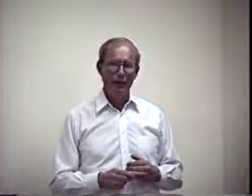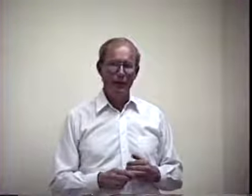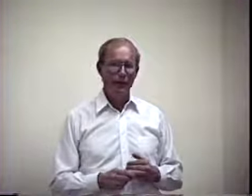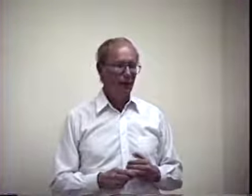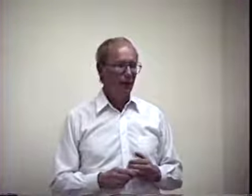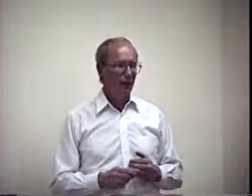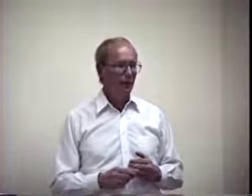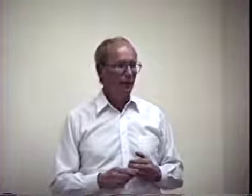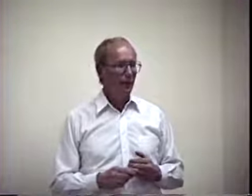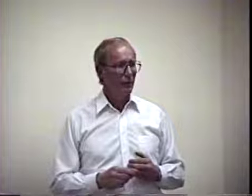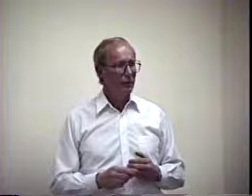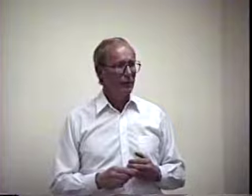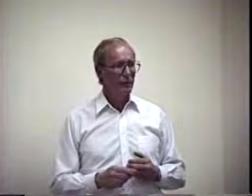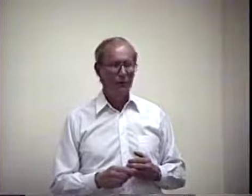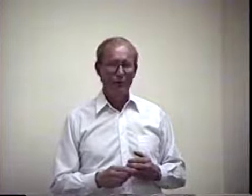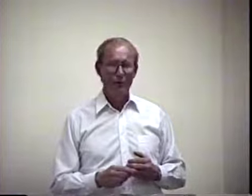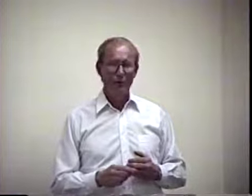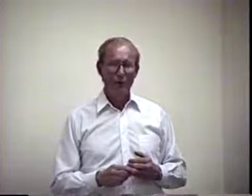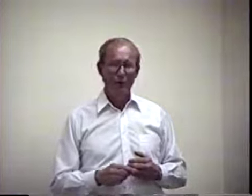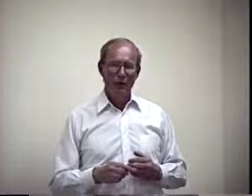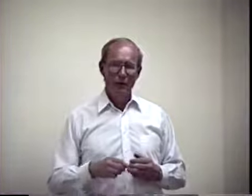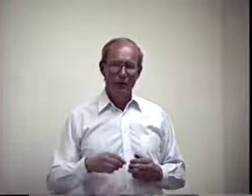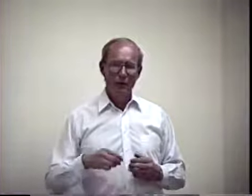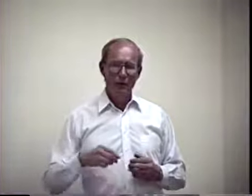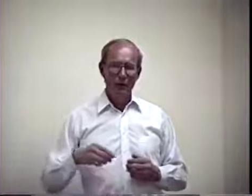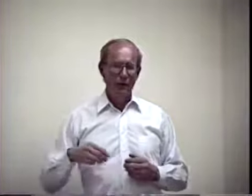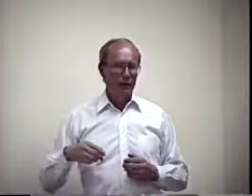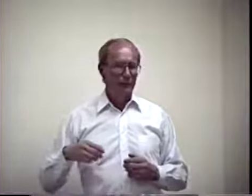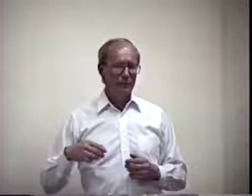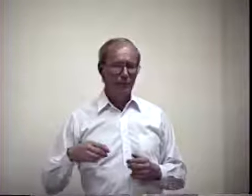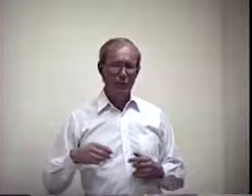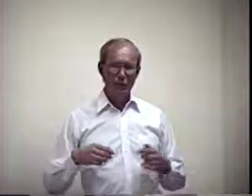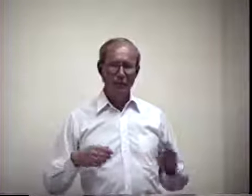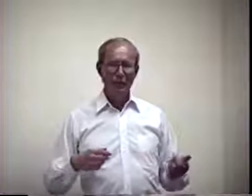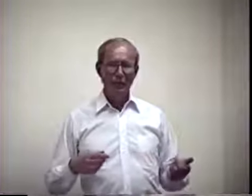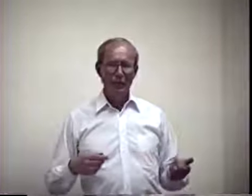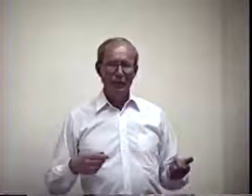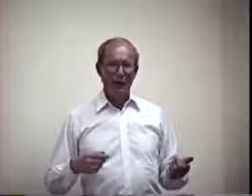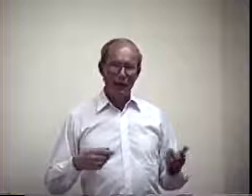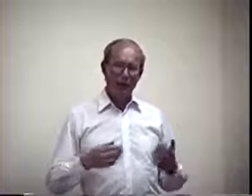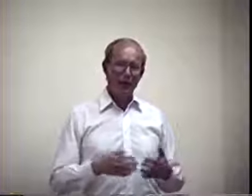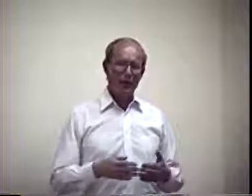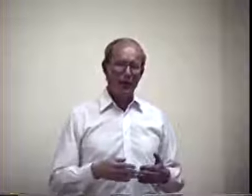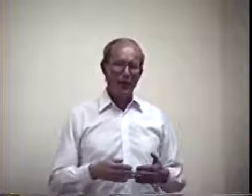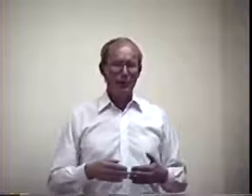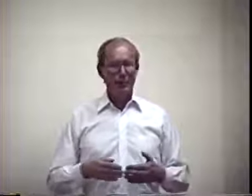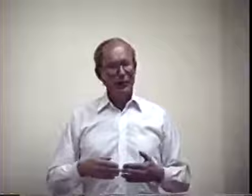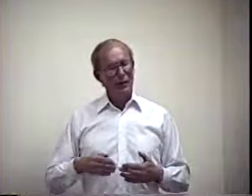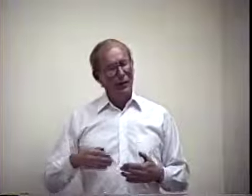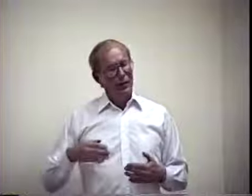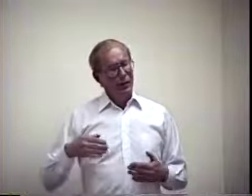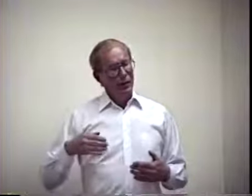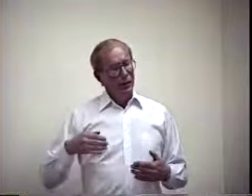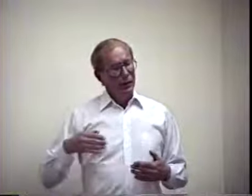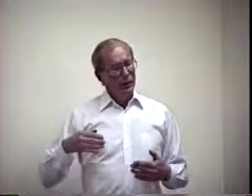yes, I have accomplished it. Also, the teaching of the not only the signs, but